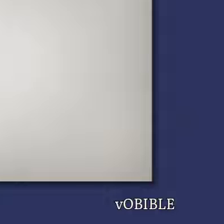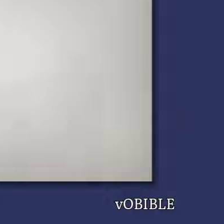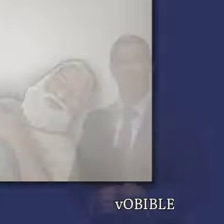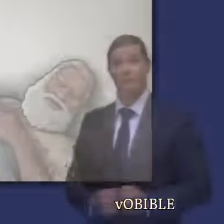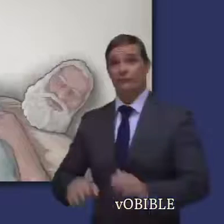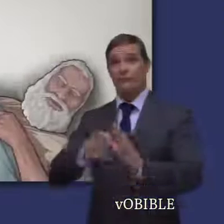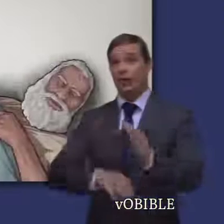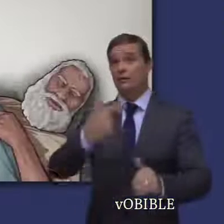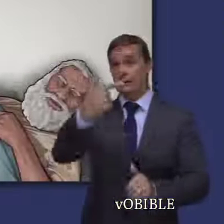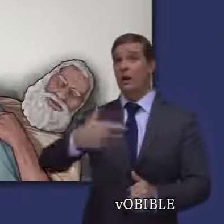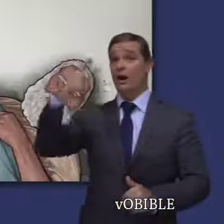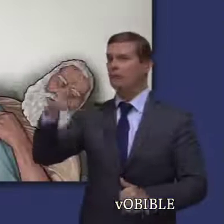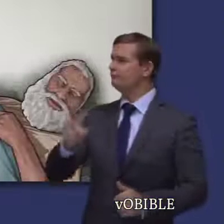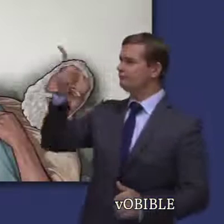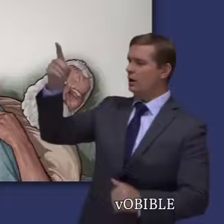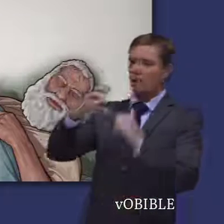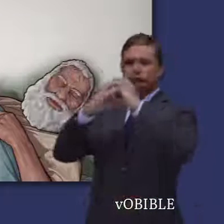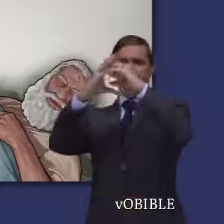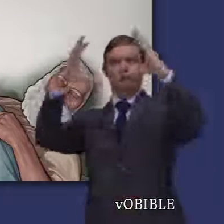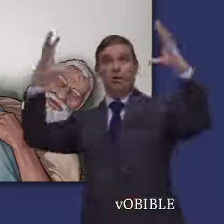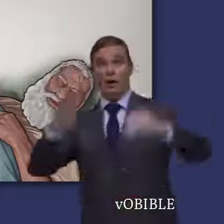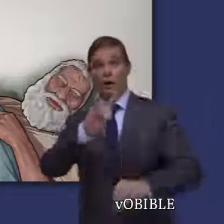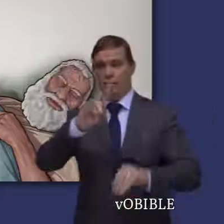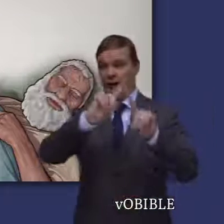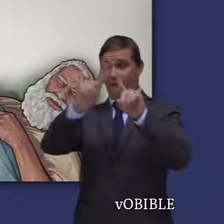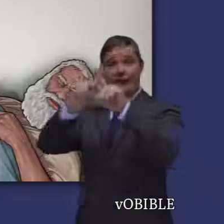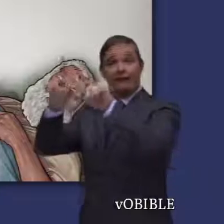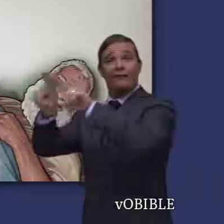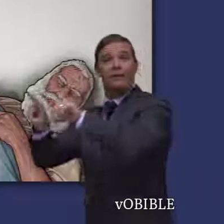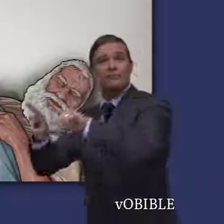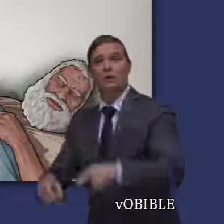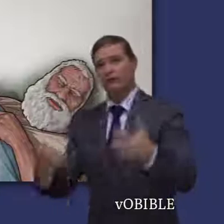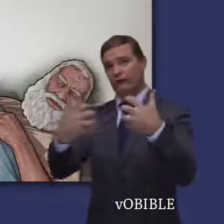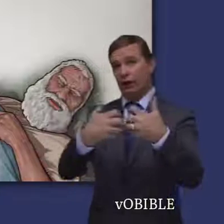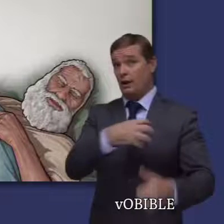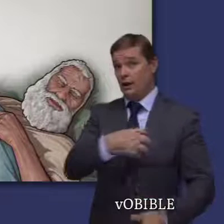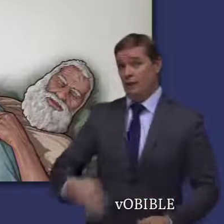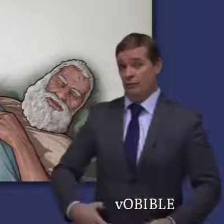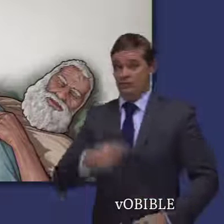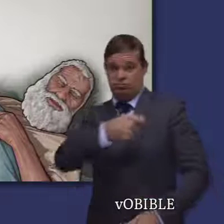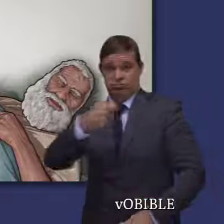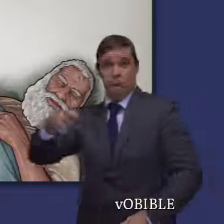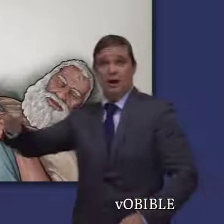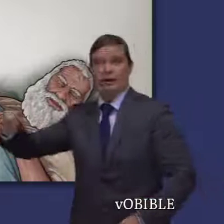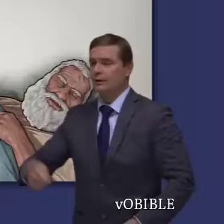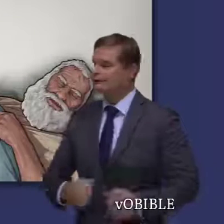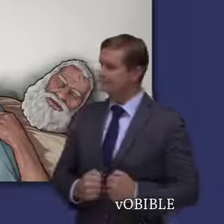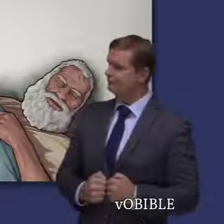Chapters 7 and 8 describe the visions Daniel sees of a series of beasts that picture the rise and fall of